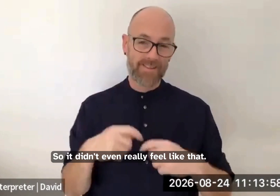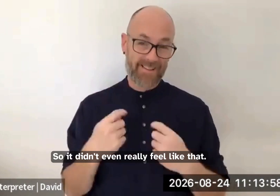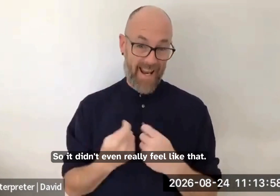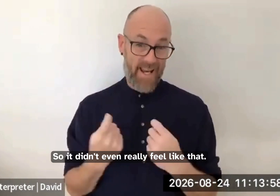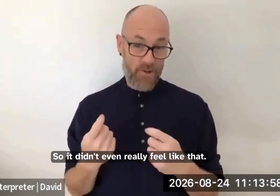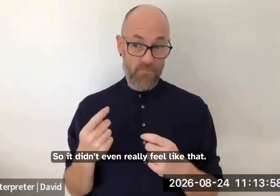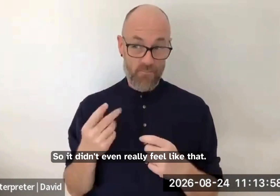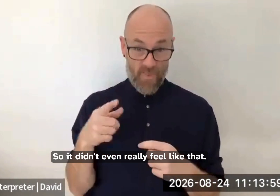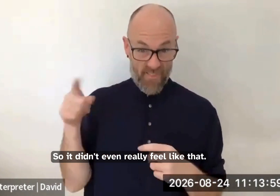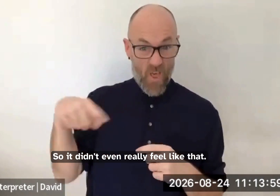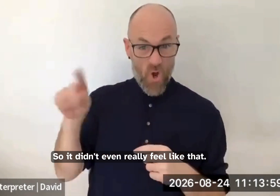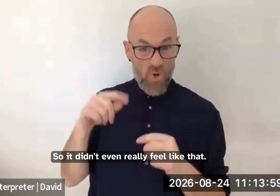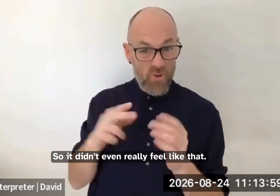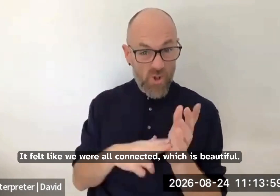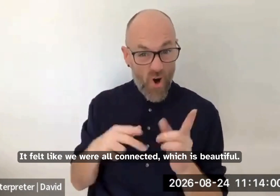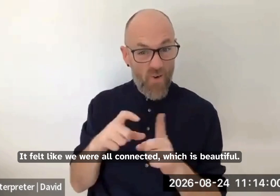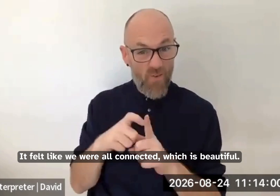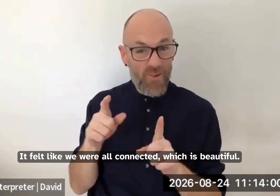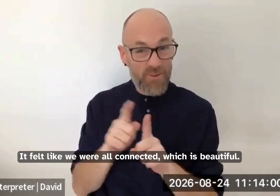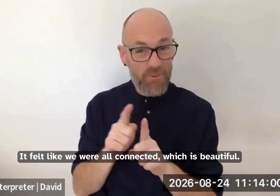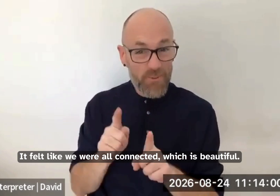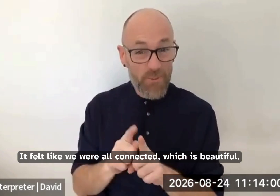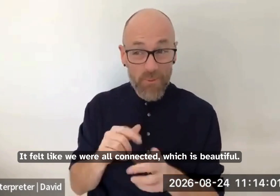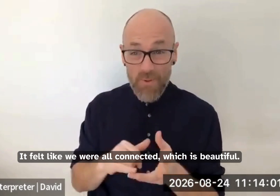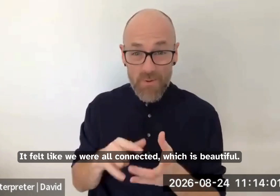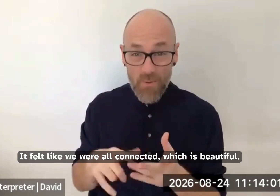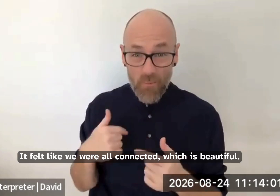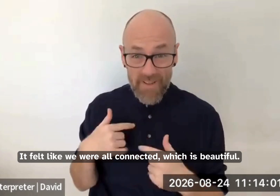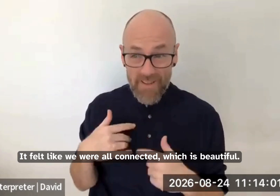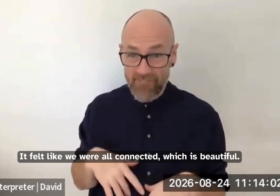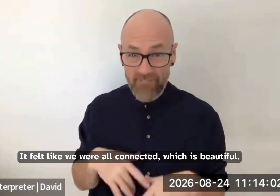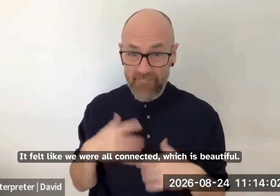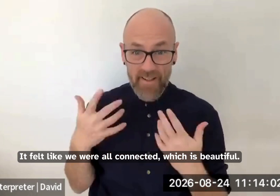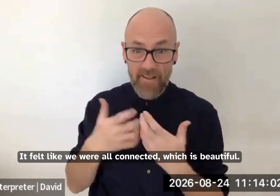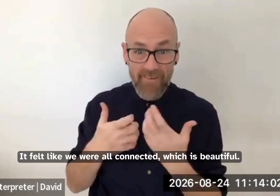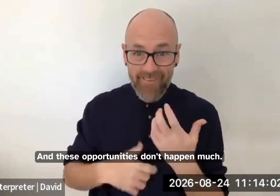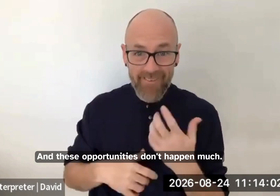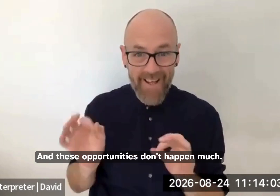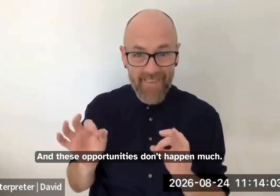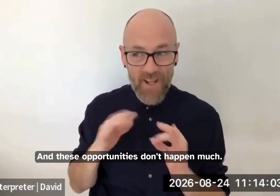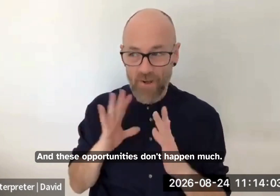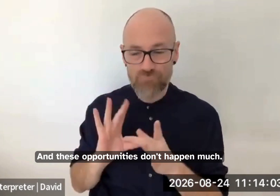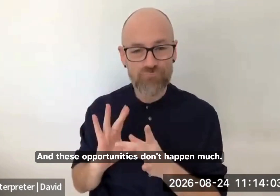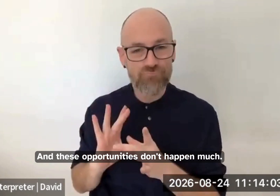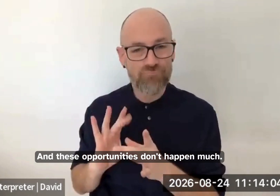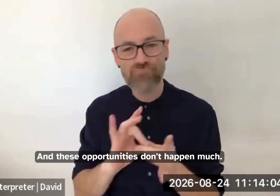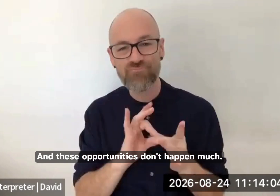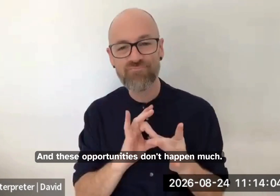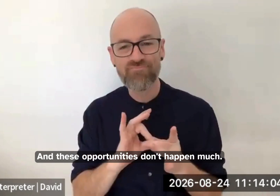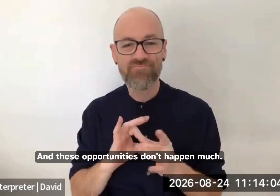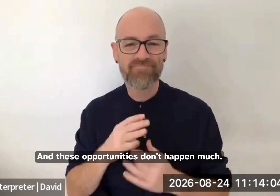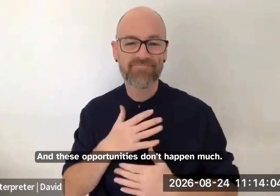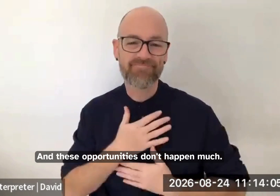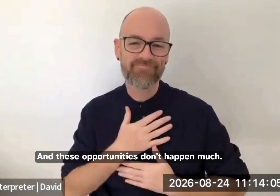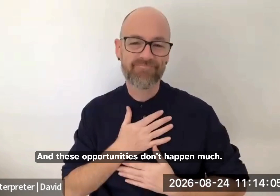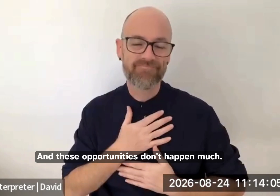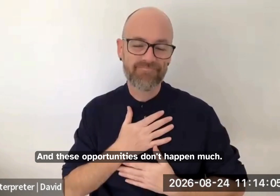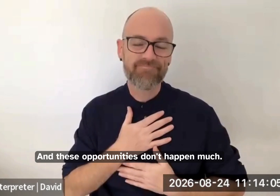well. So it didn't even really feel like that. It felt like we were all connected, which is beautiful. And these opportunities don't happen